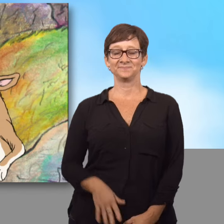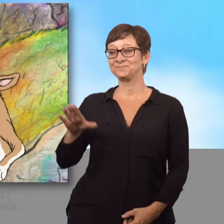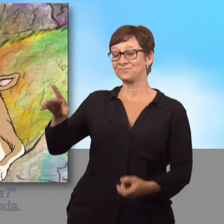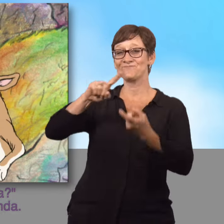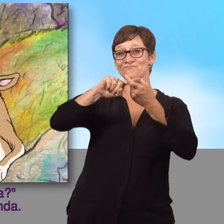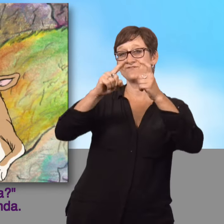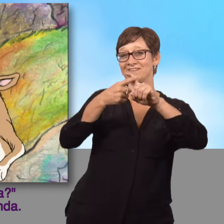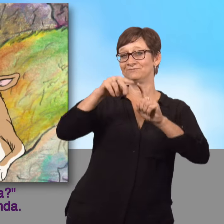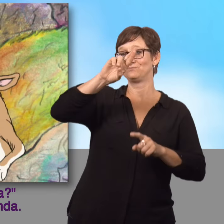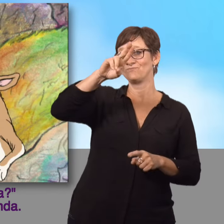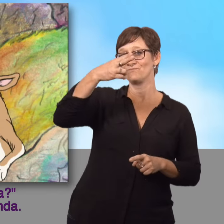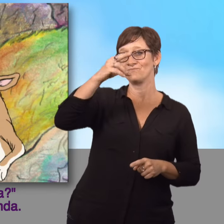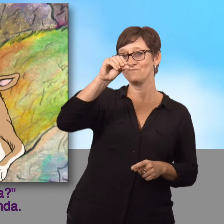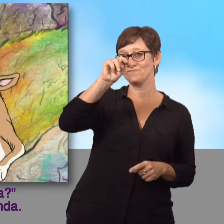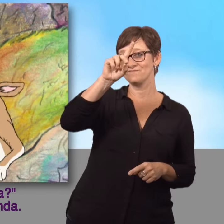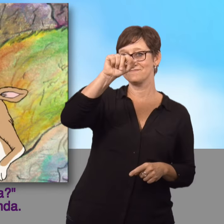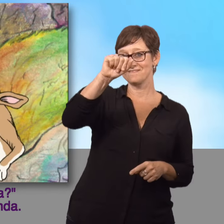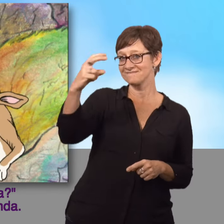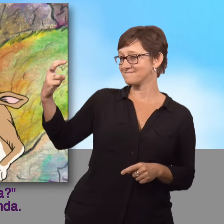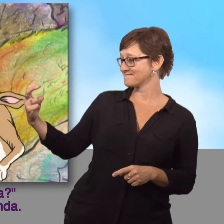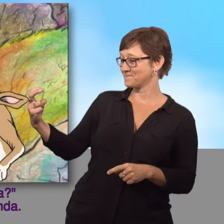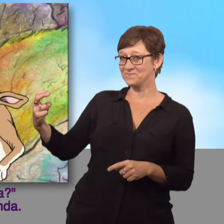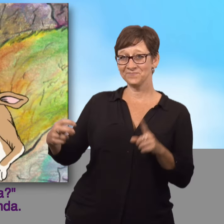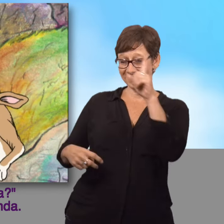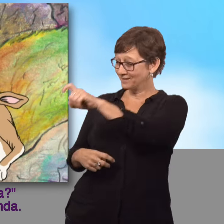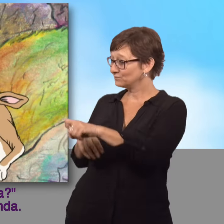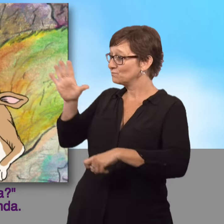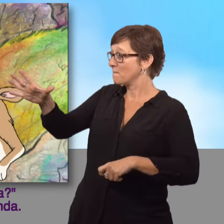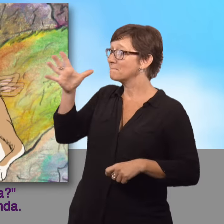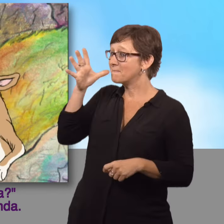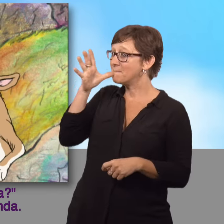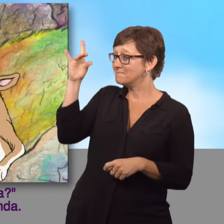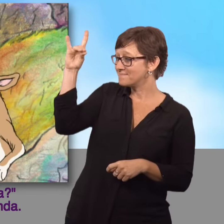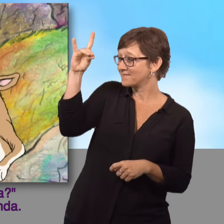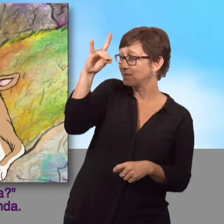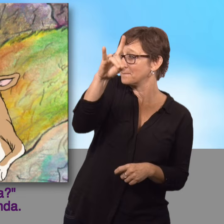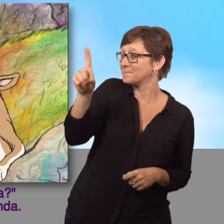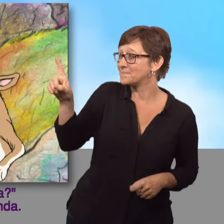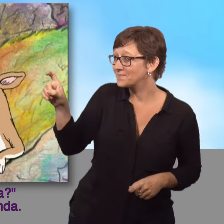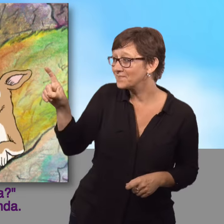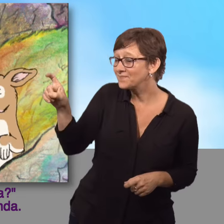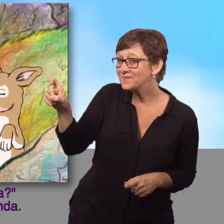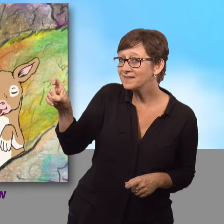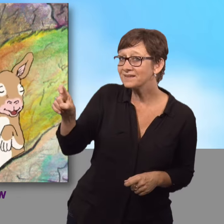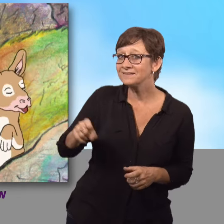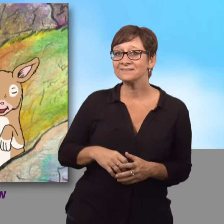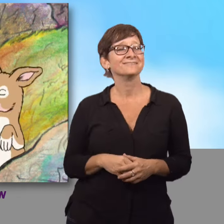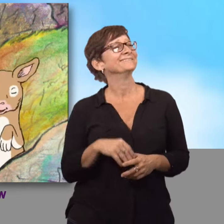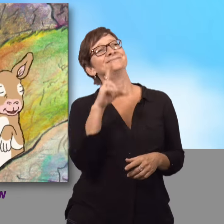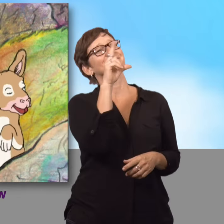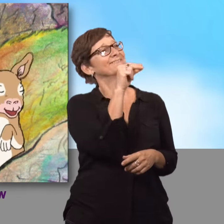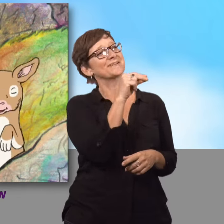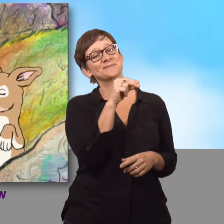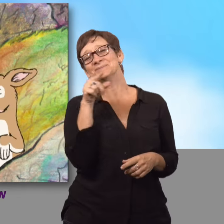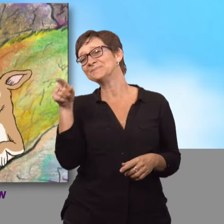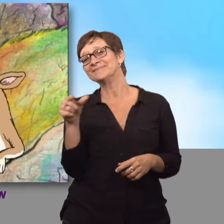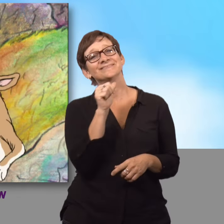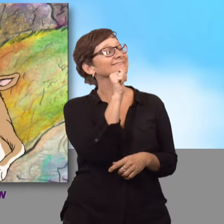Is your mama a llama? I asked my friend Rhonda. No, she is not, is